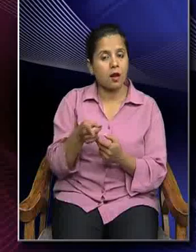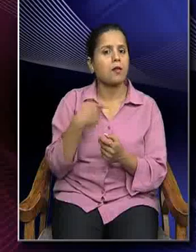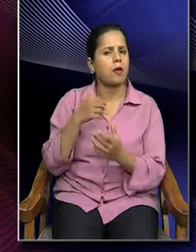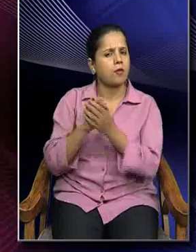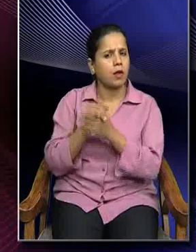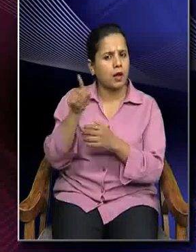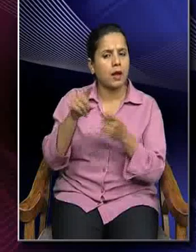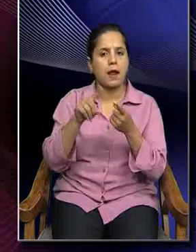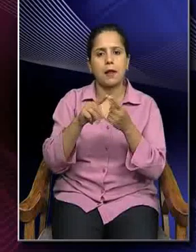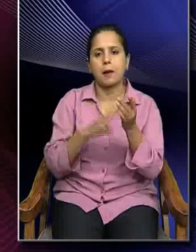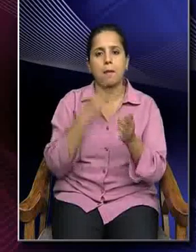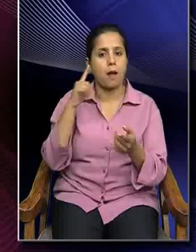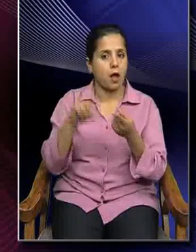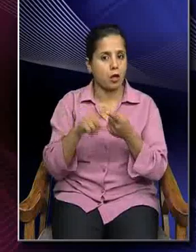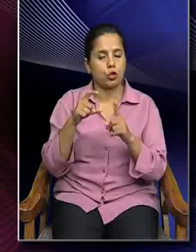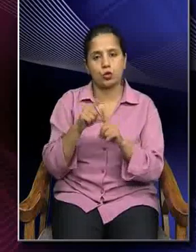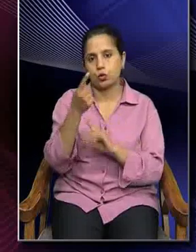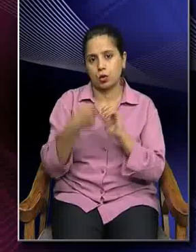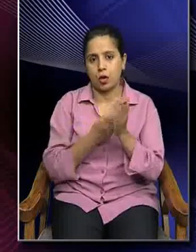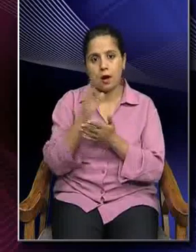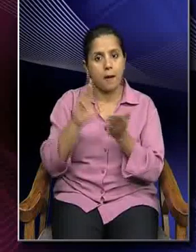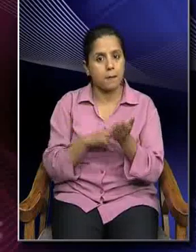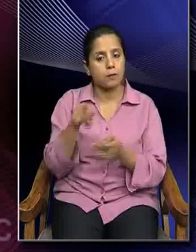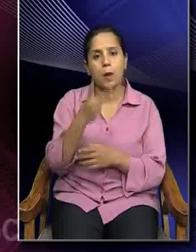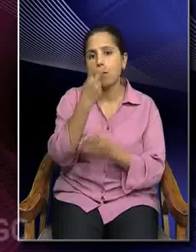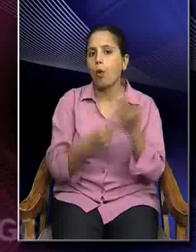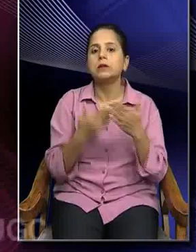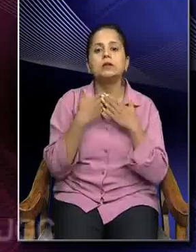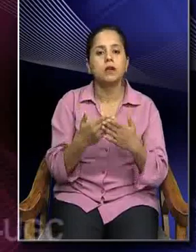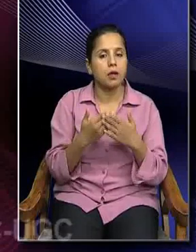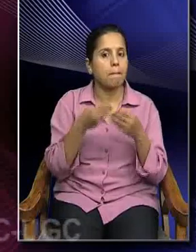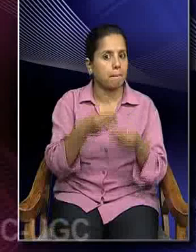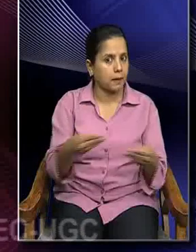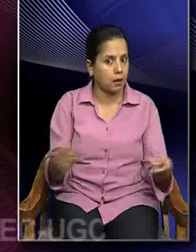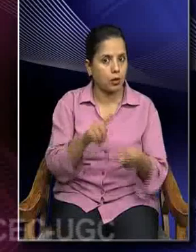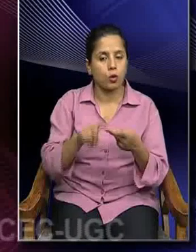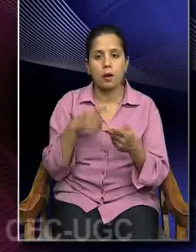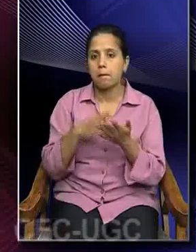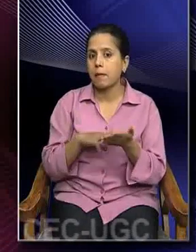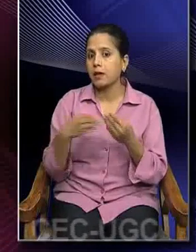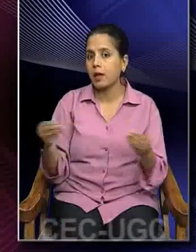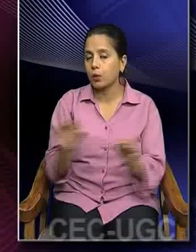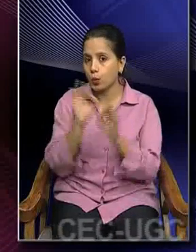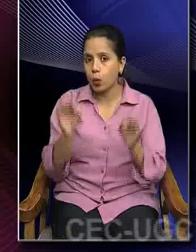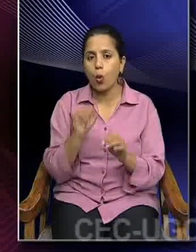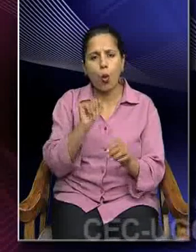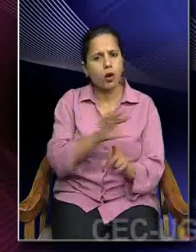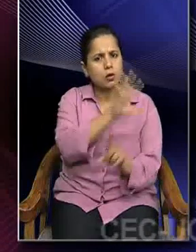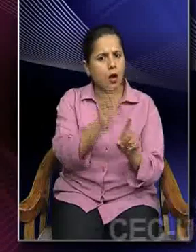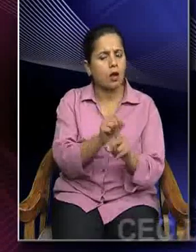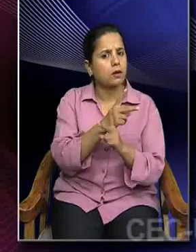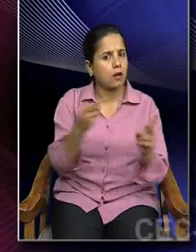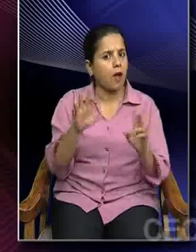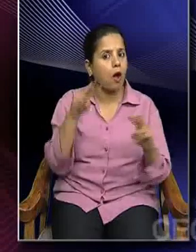Émile Durkheim. He studied both the material and the non-material aspect of culture.